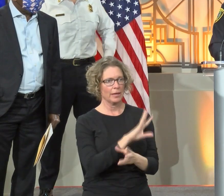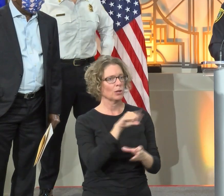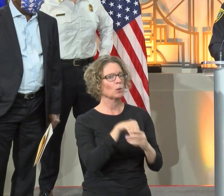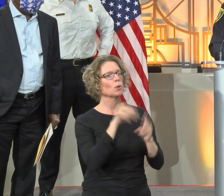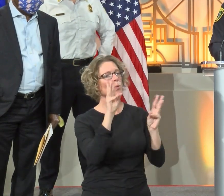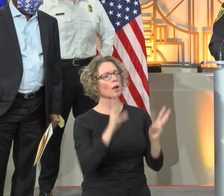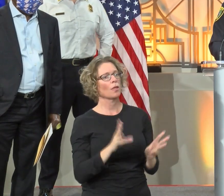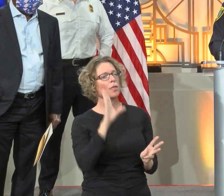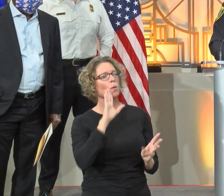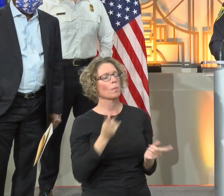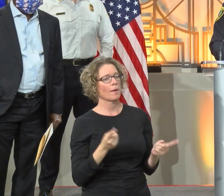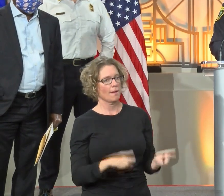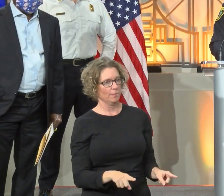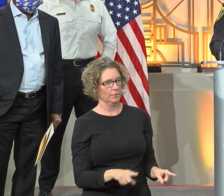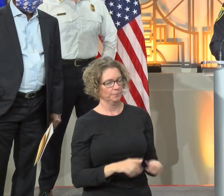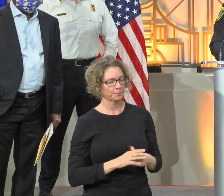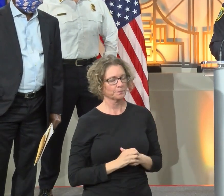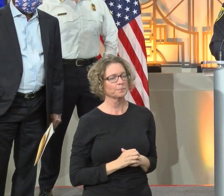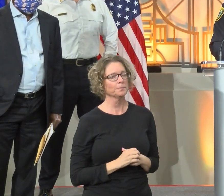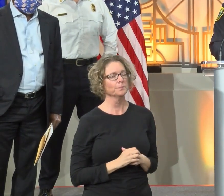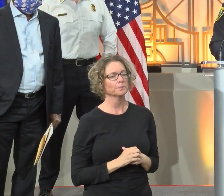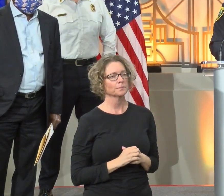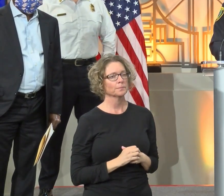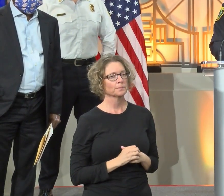we're anticipating. We have